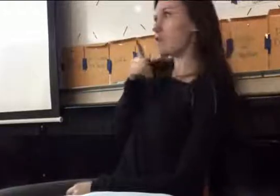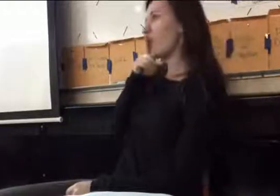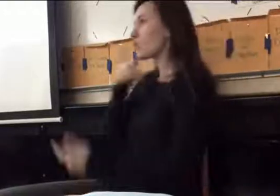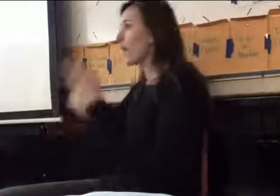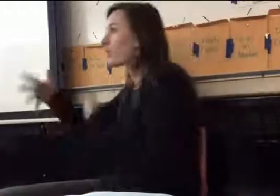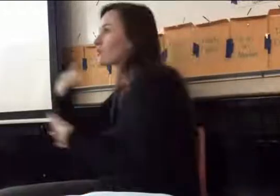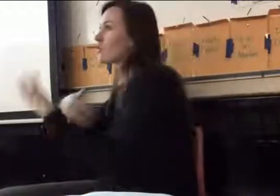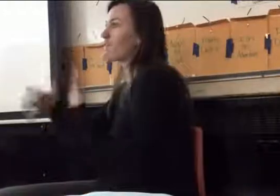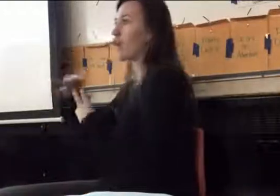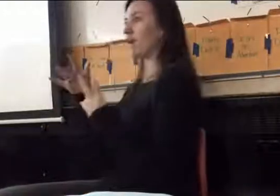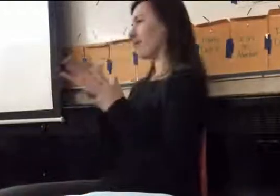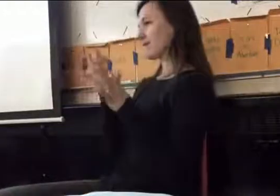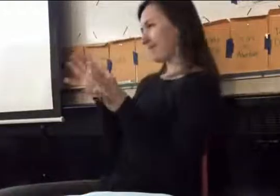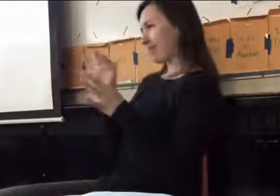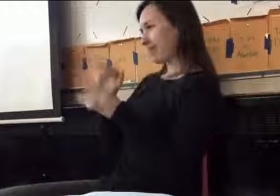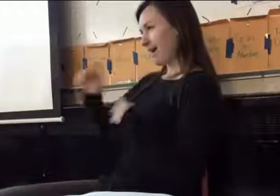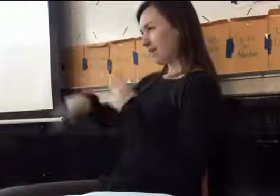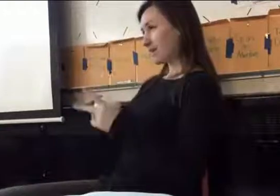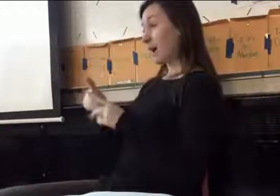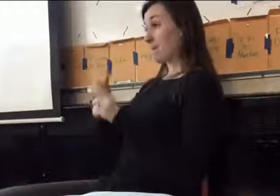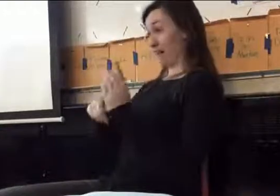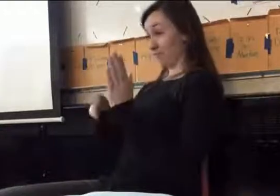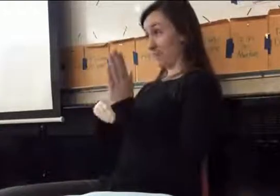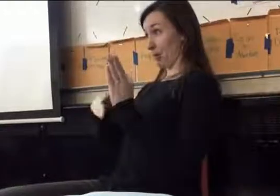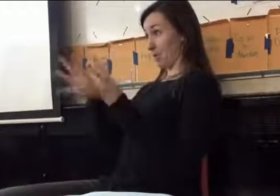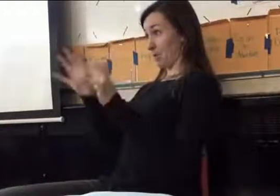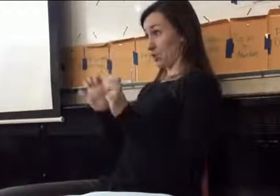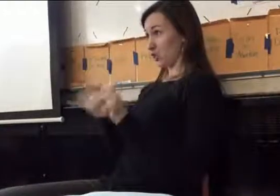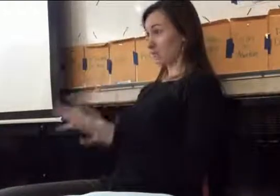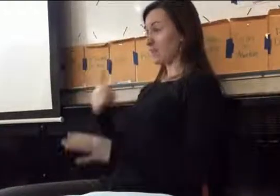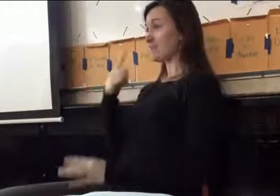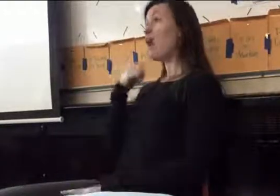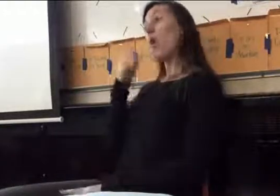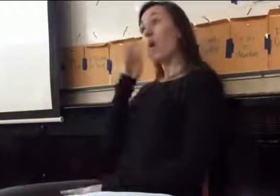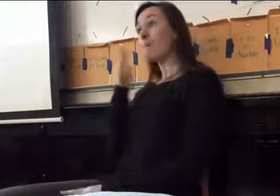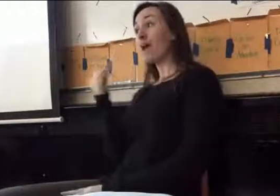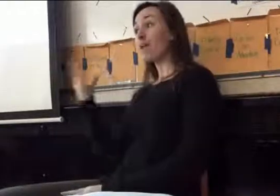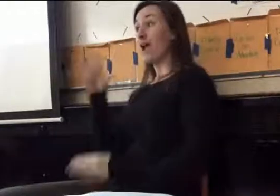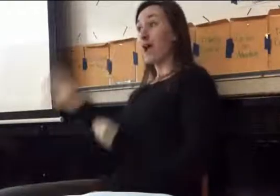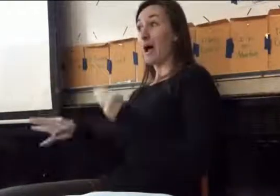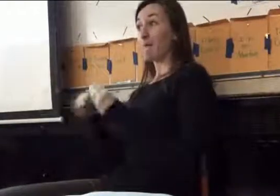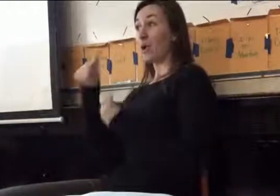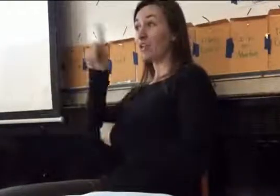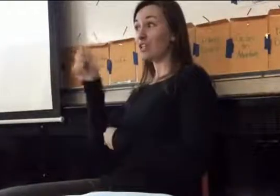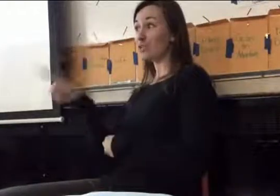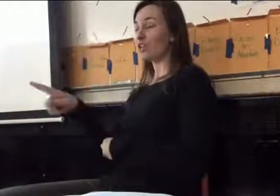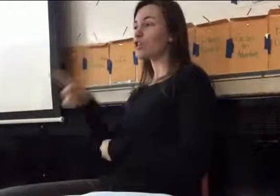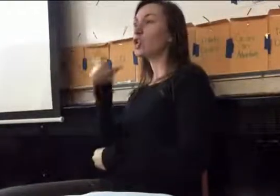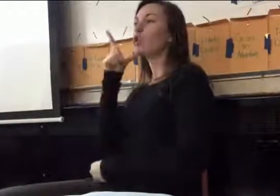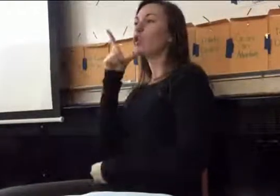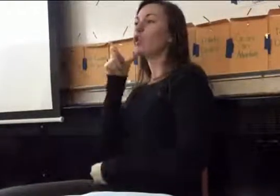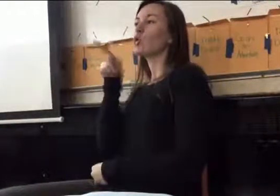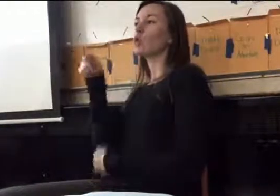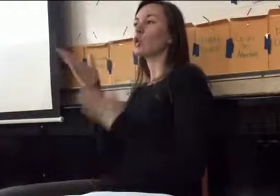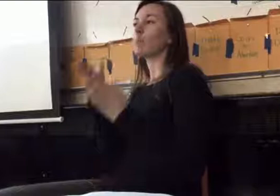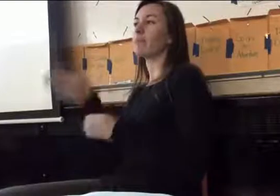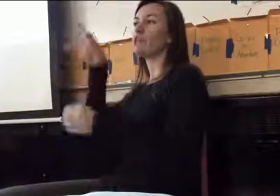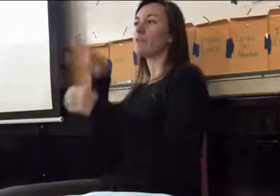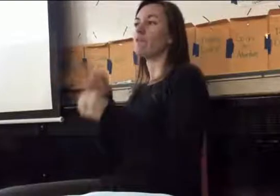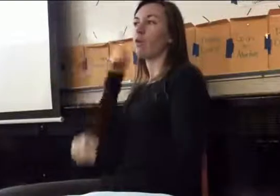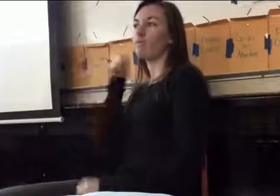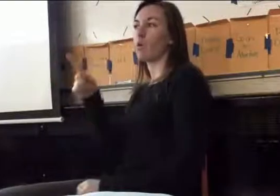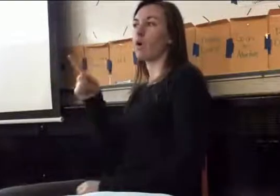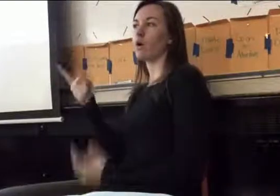right? When you got to the end of this survey, it also said, oh, by the way, bonus question, who are you voting for in the 2016 election?